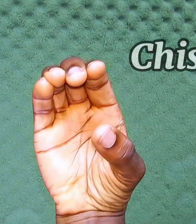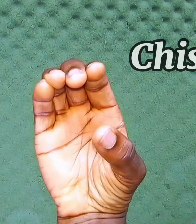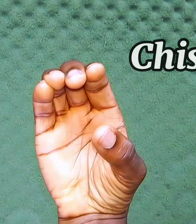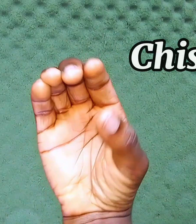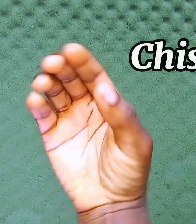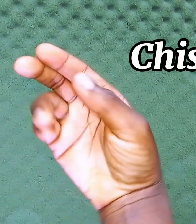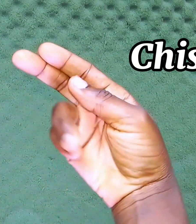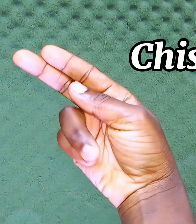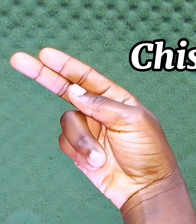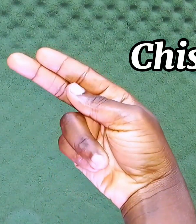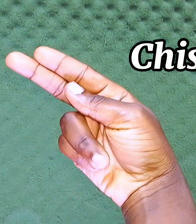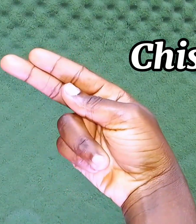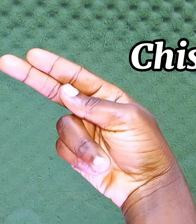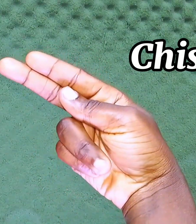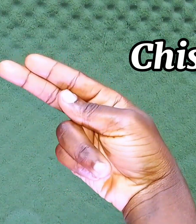6. Chisom.